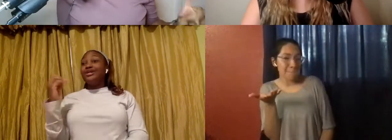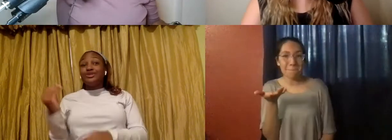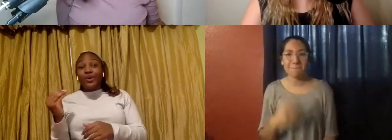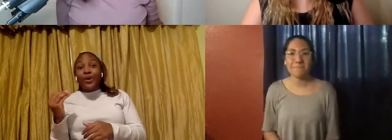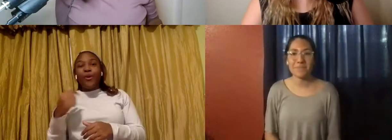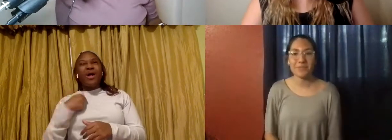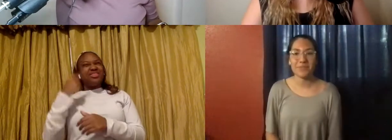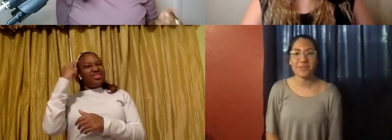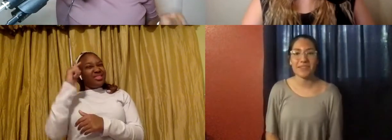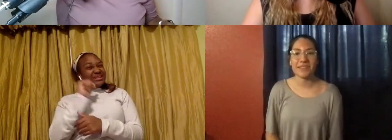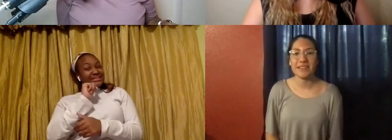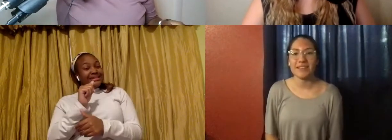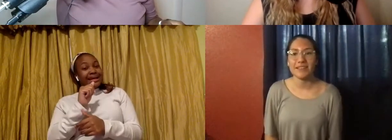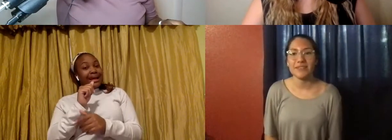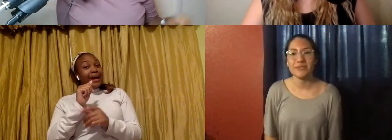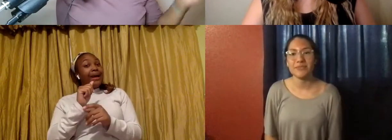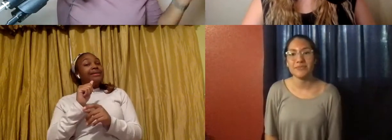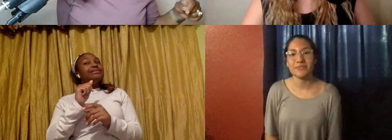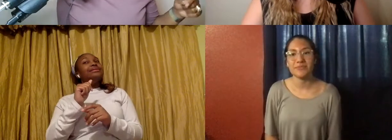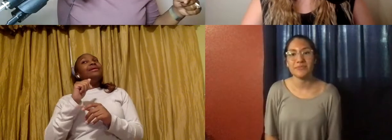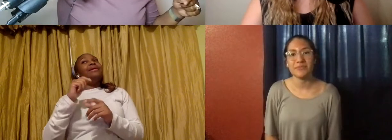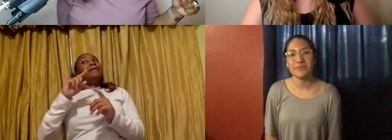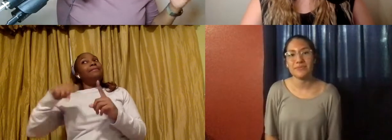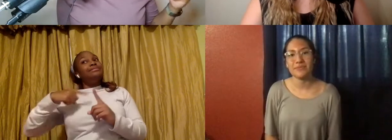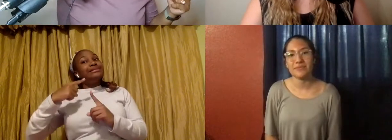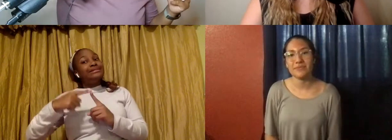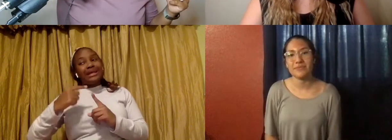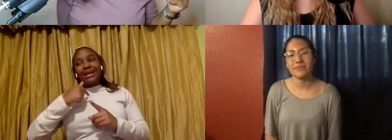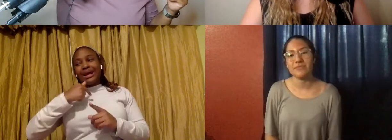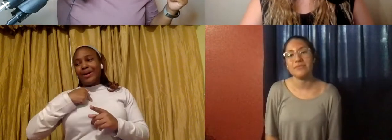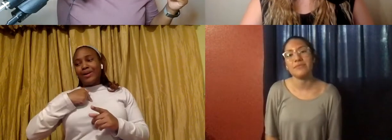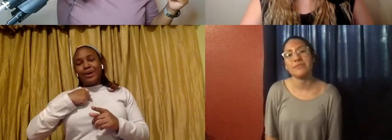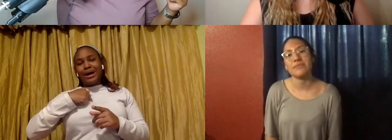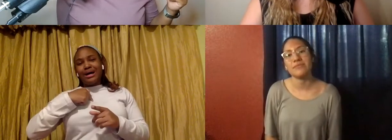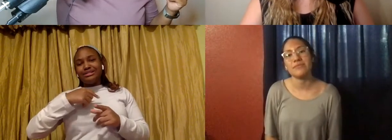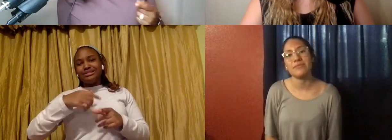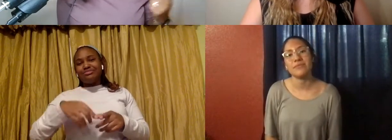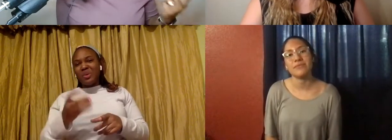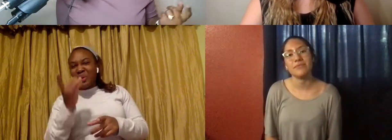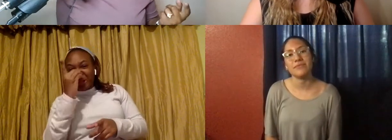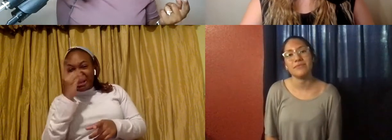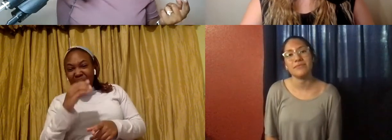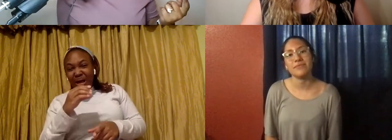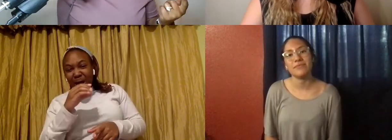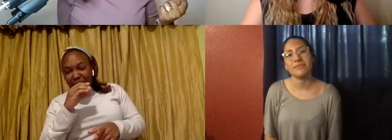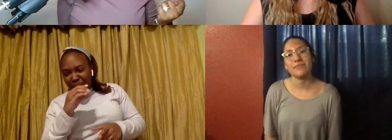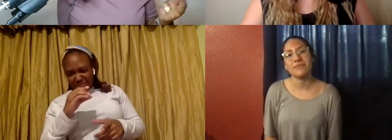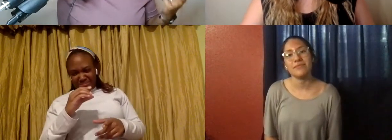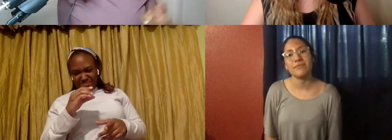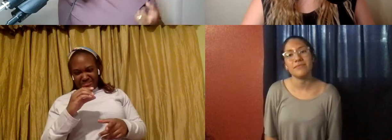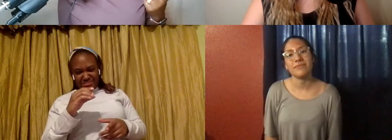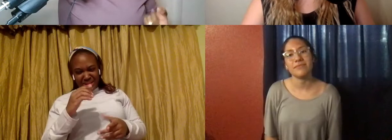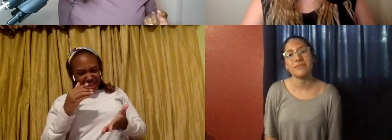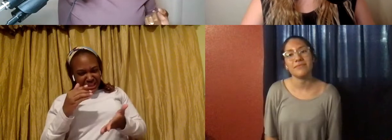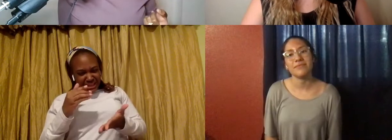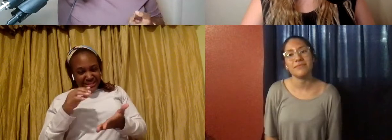I didn't until I was going down on him and I was like, this is messy. Like, this is a lot